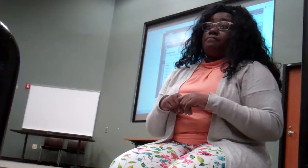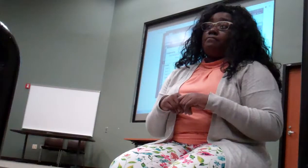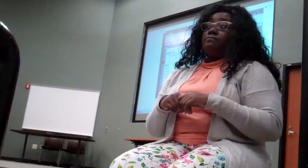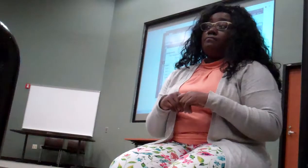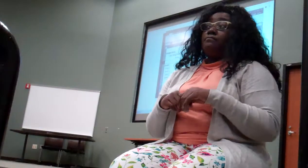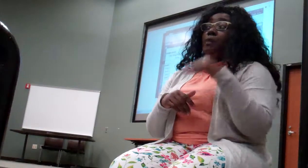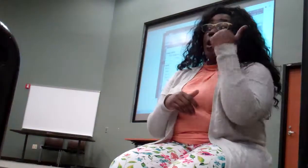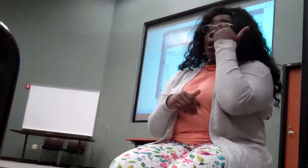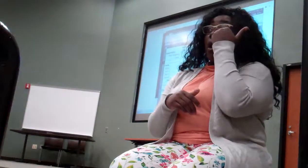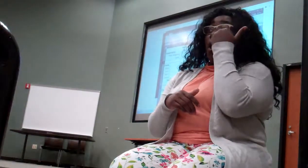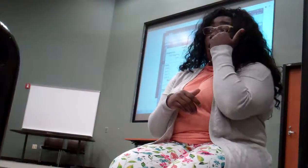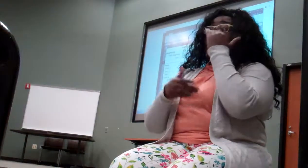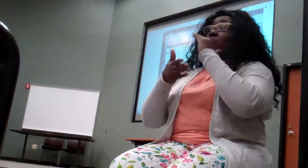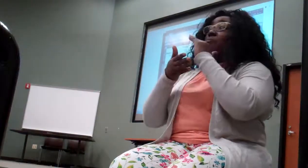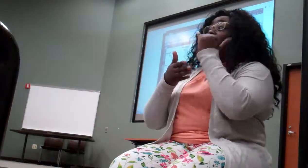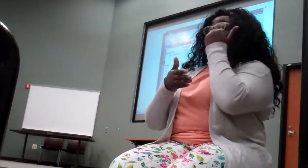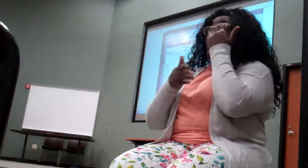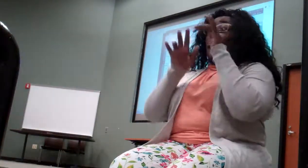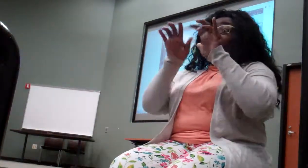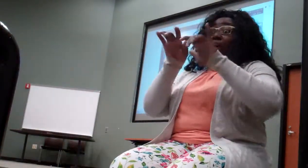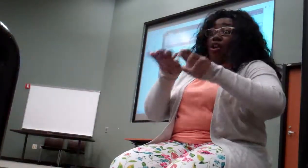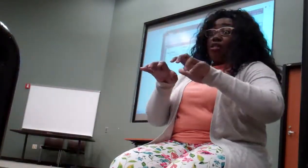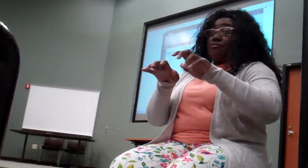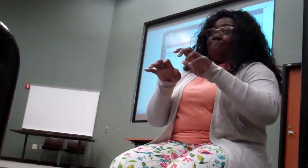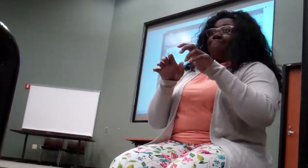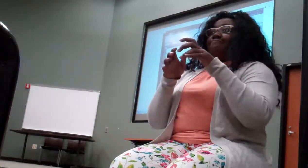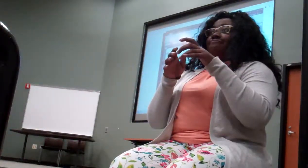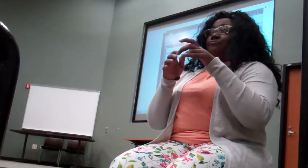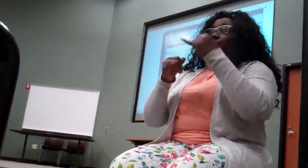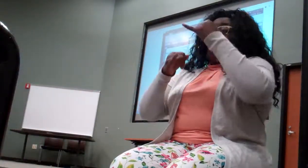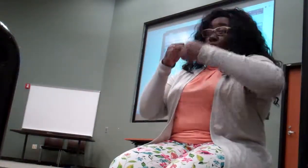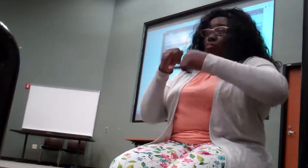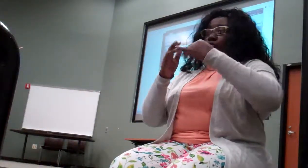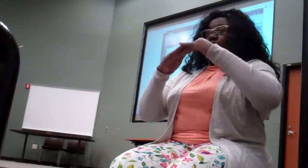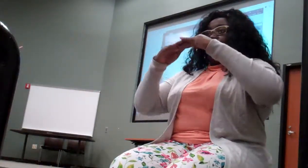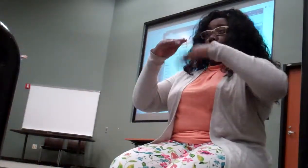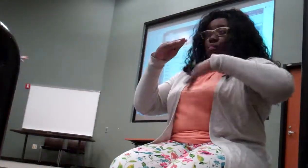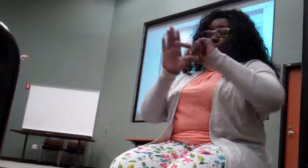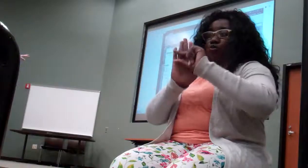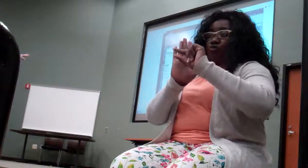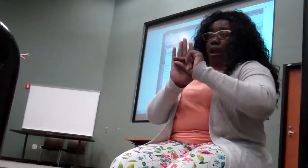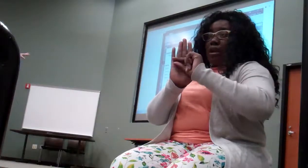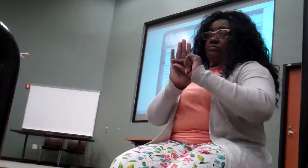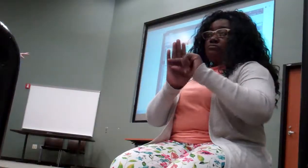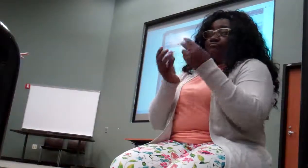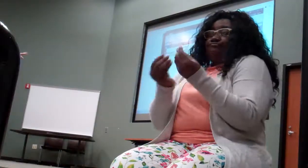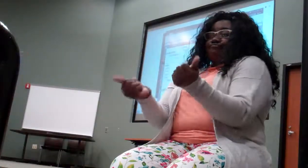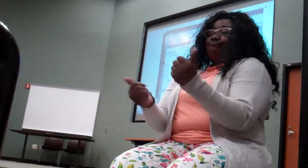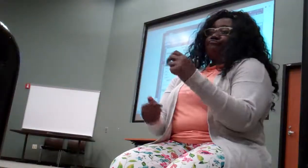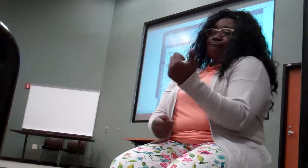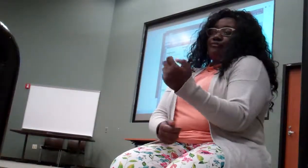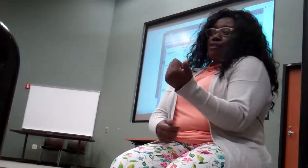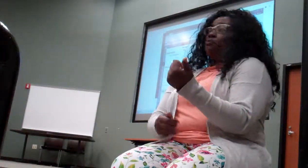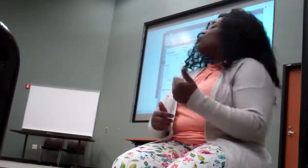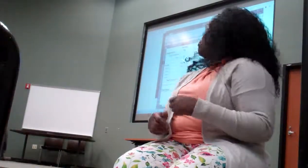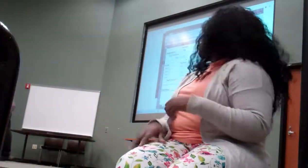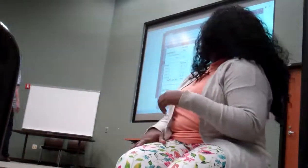automatically drops your lowest grade, right? Because that's what it'll do. It'll drop your lowest exam